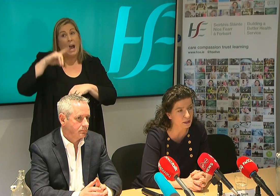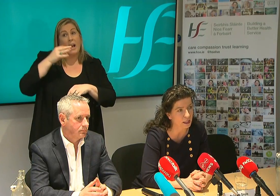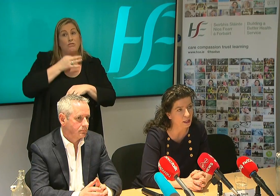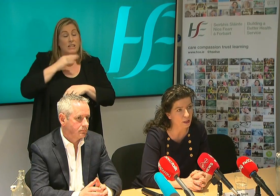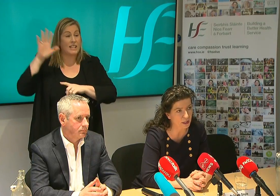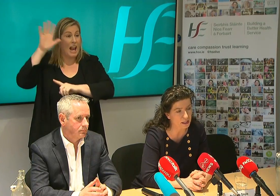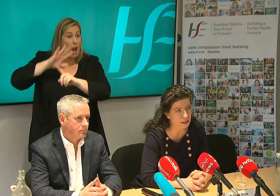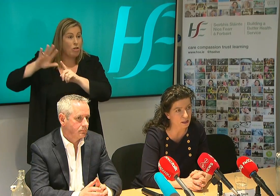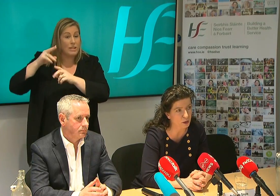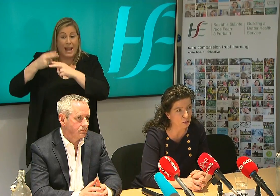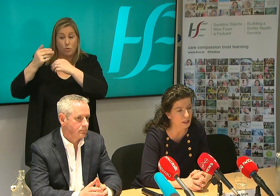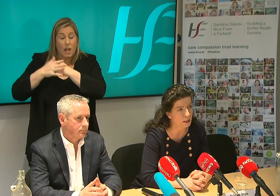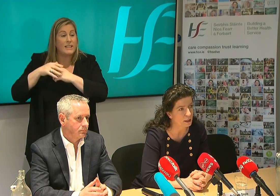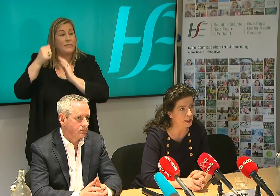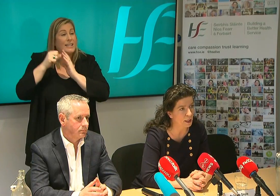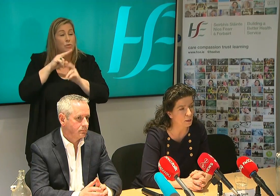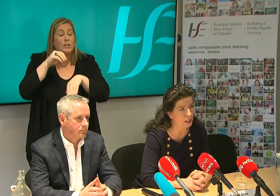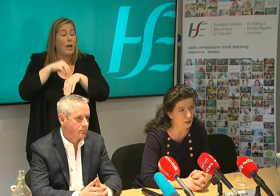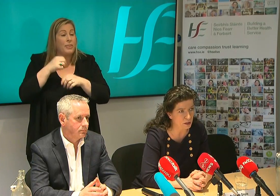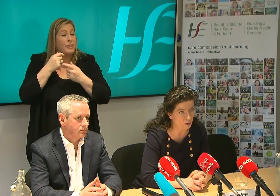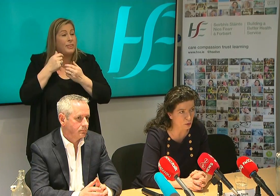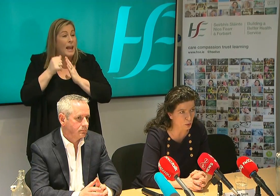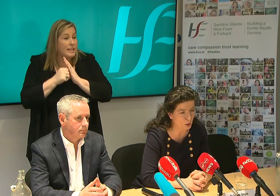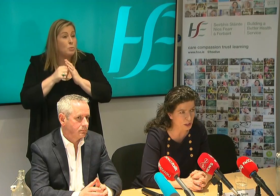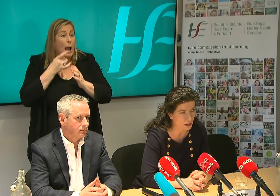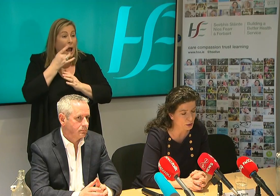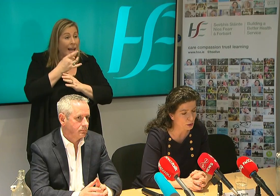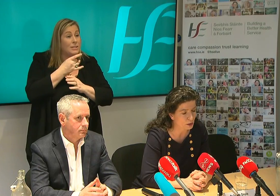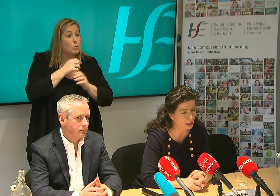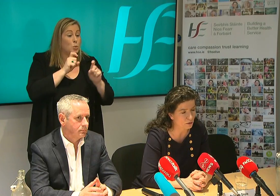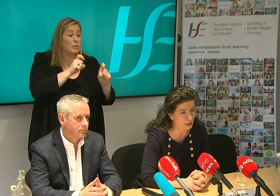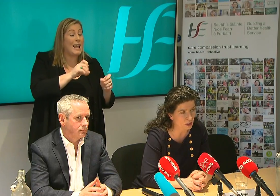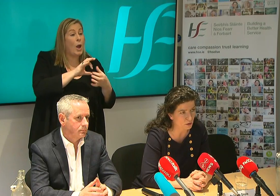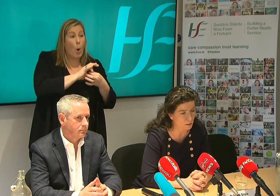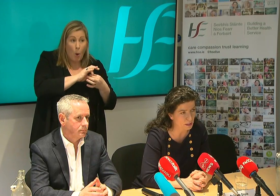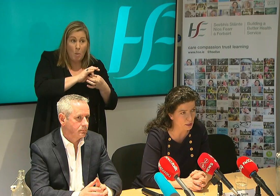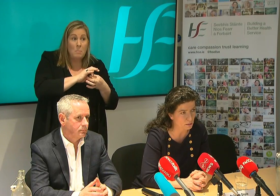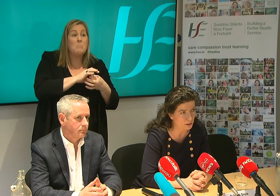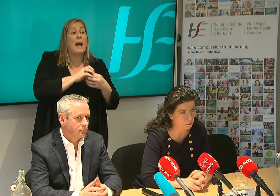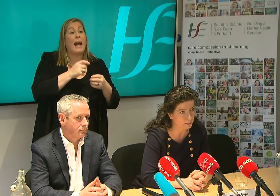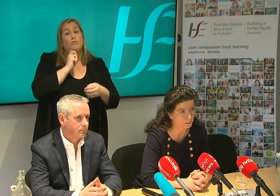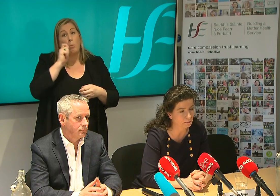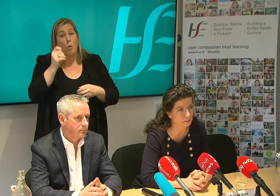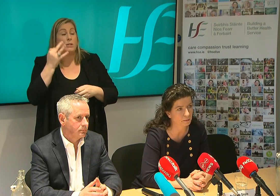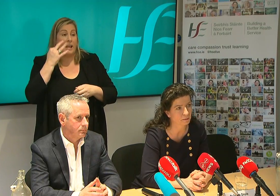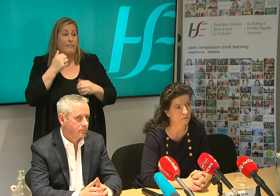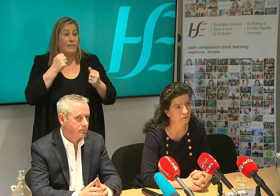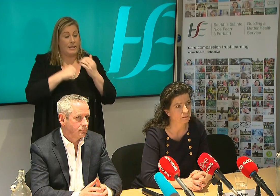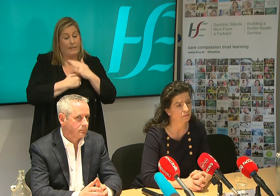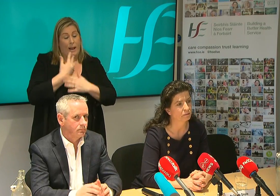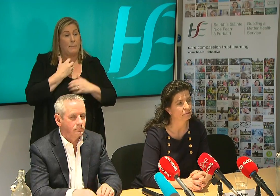those towns are asked to stay at home and report if they develop symptoms.